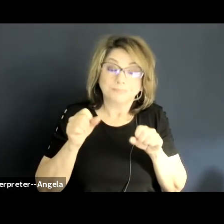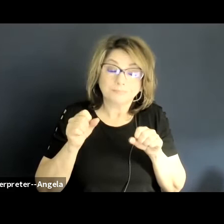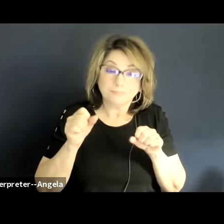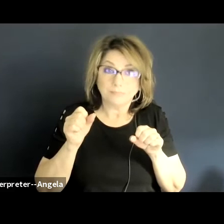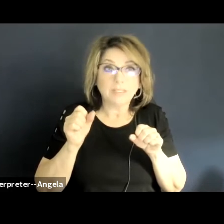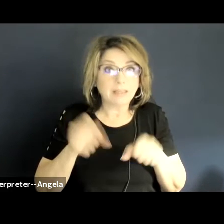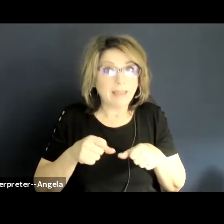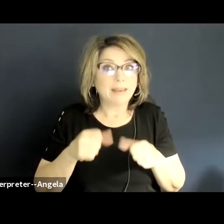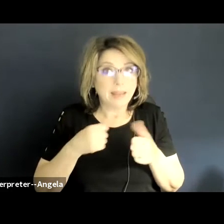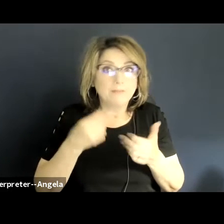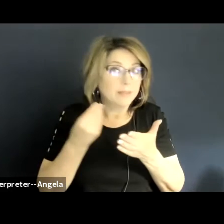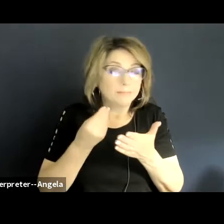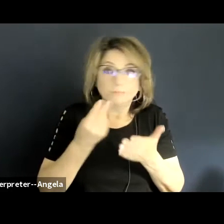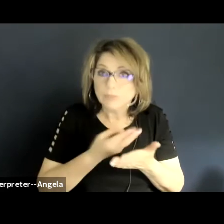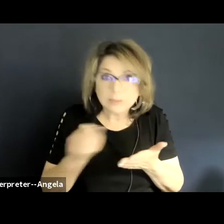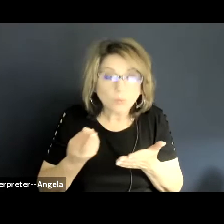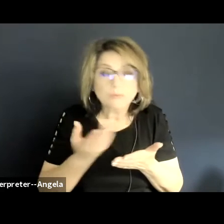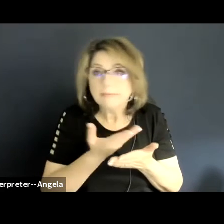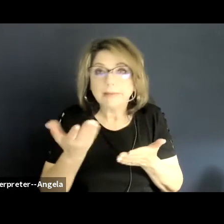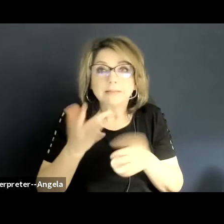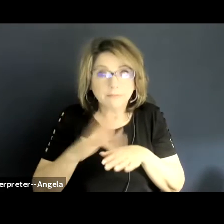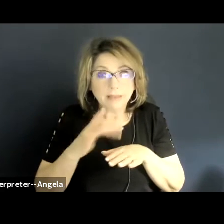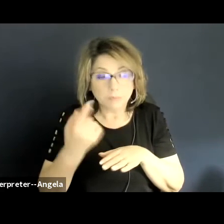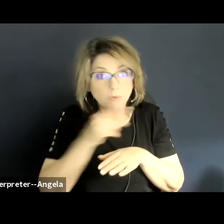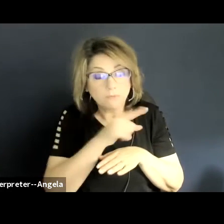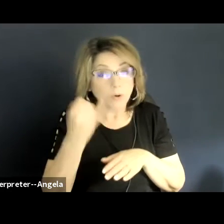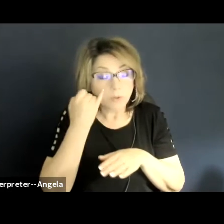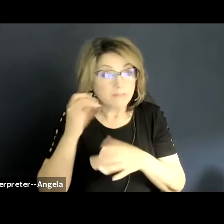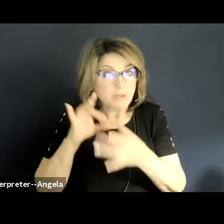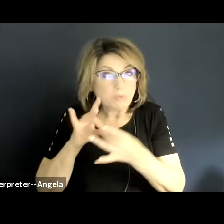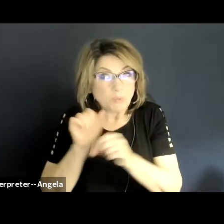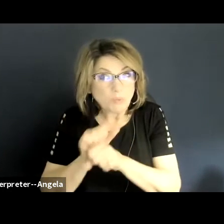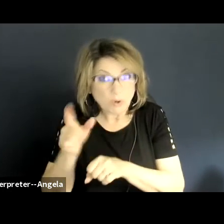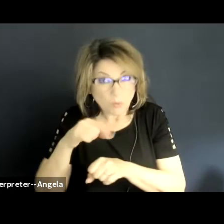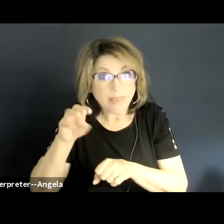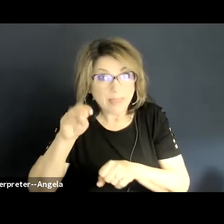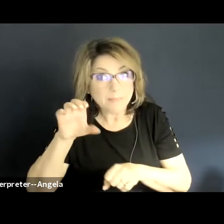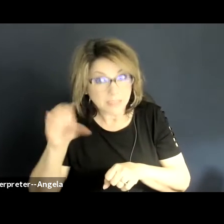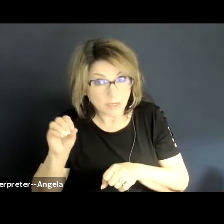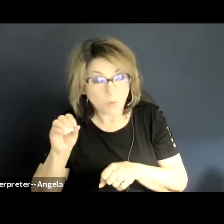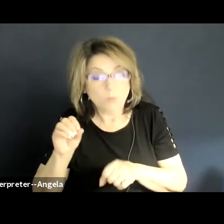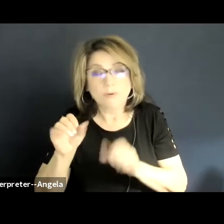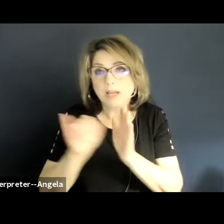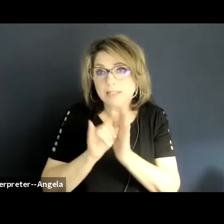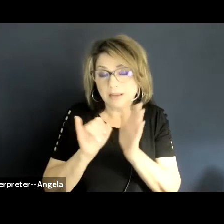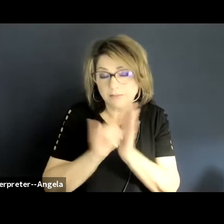the resources available to you if you work with them in identifying